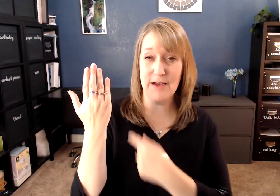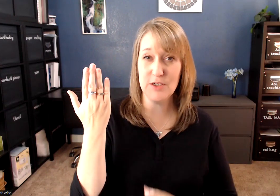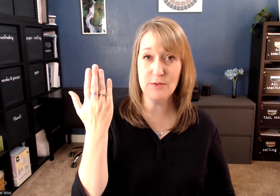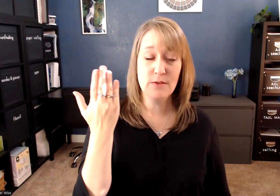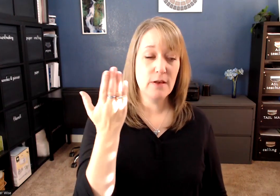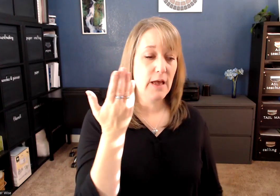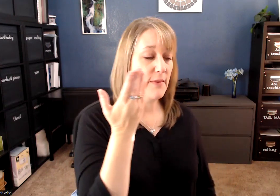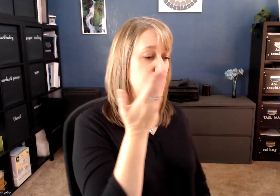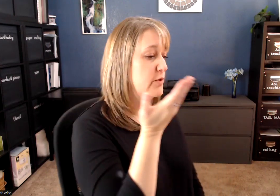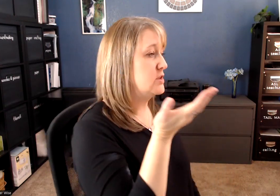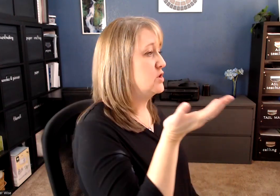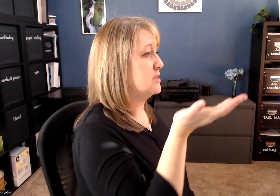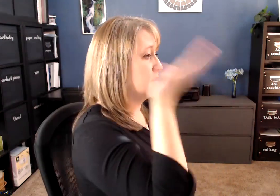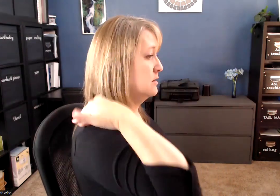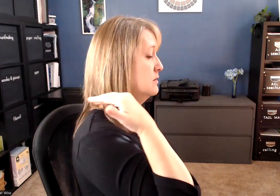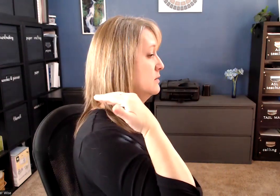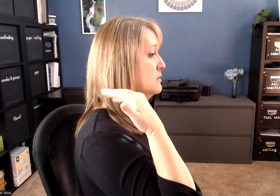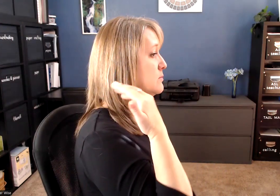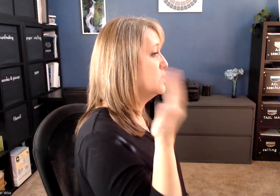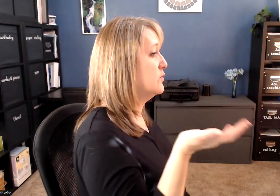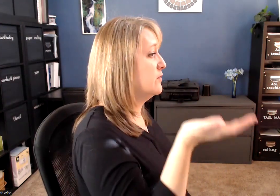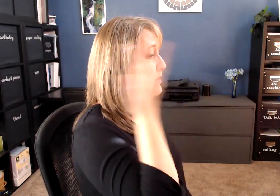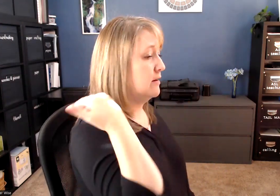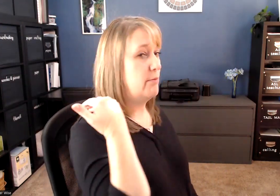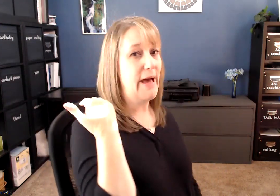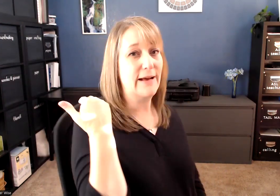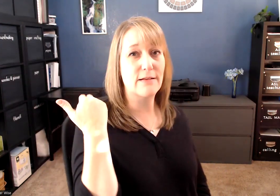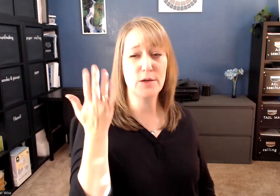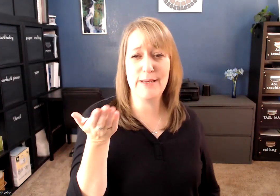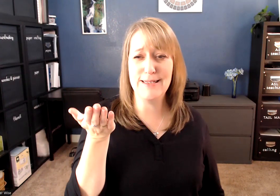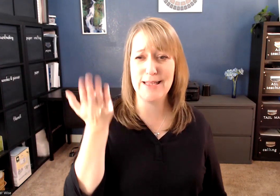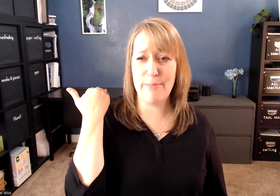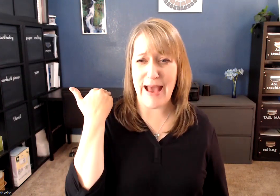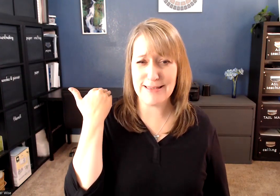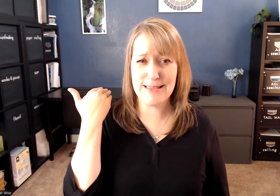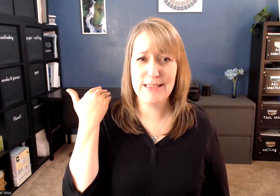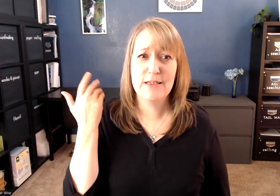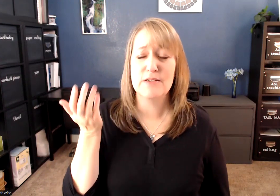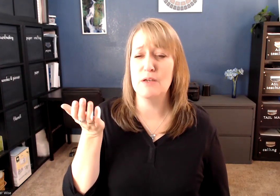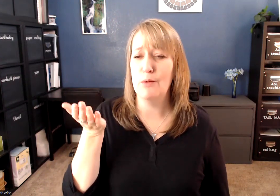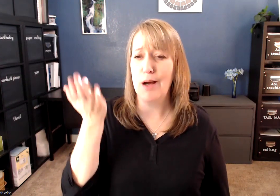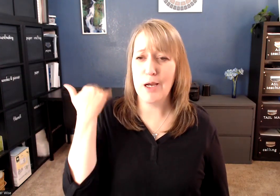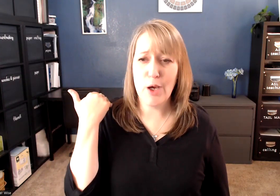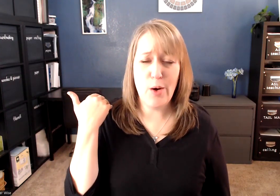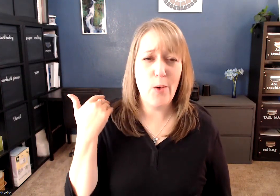behind you, and then you're going to just move back a little bit into the past. So